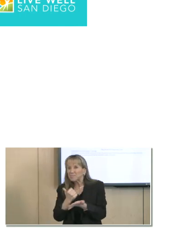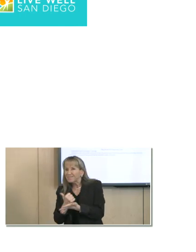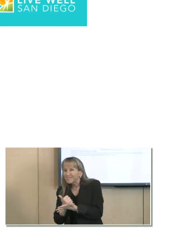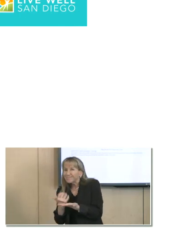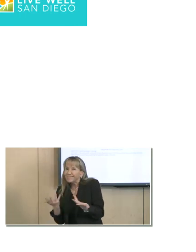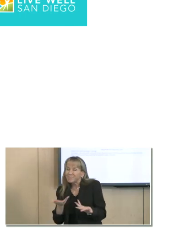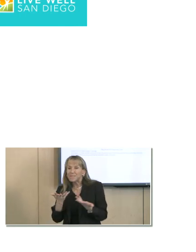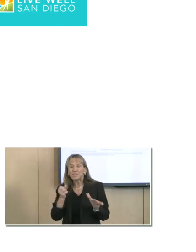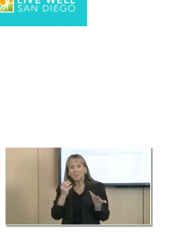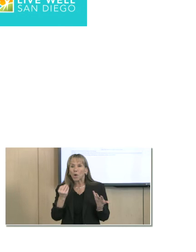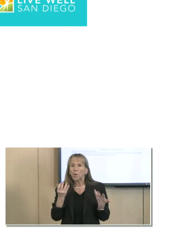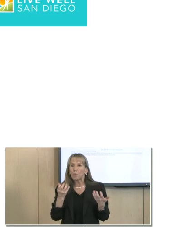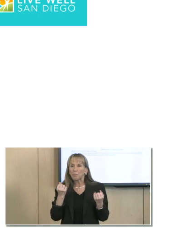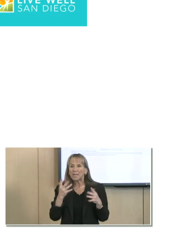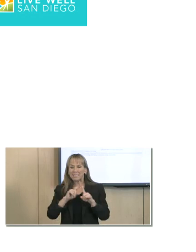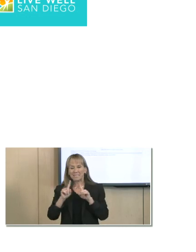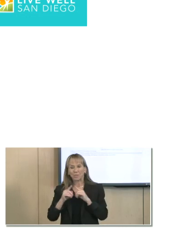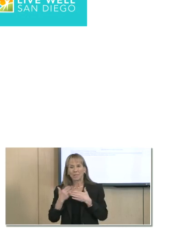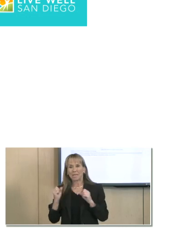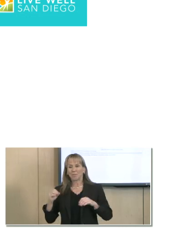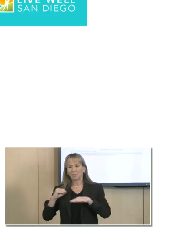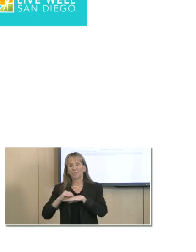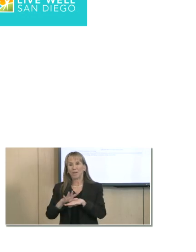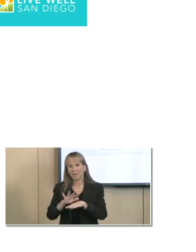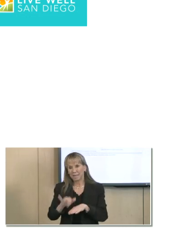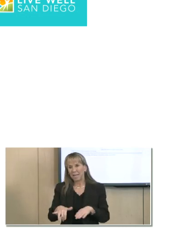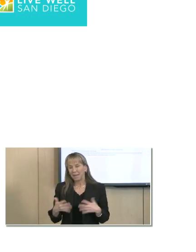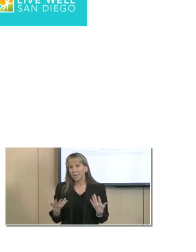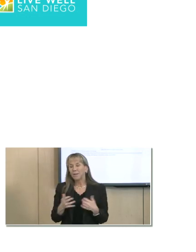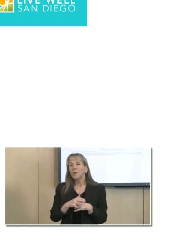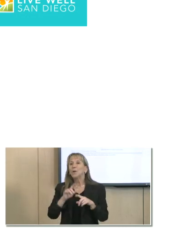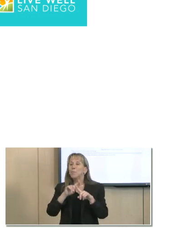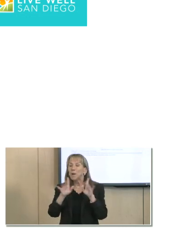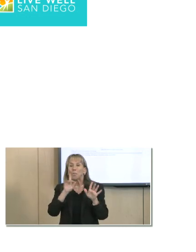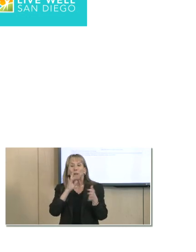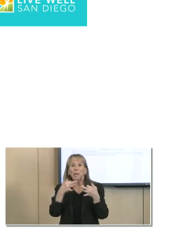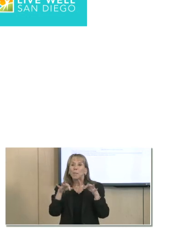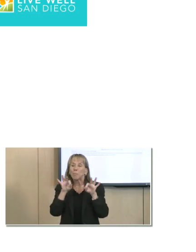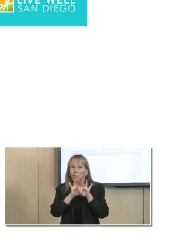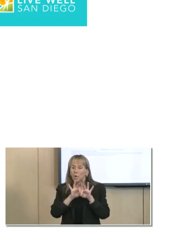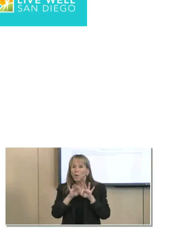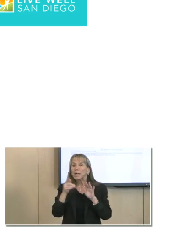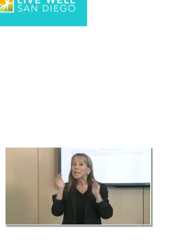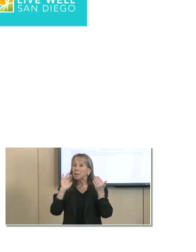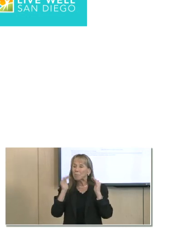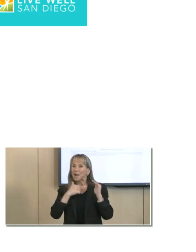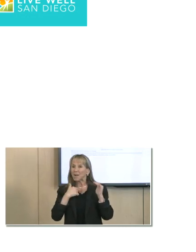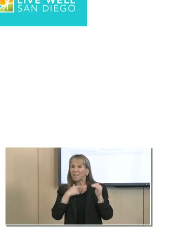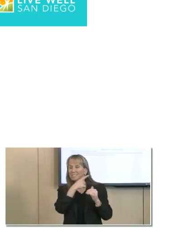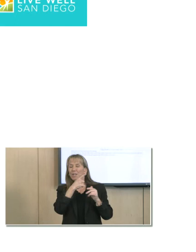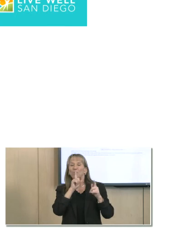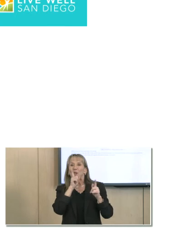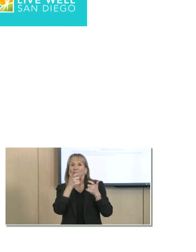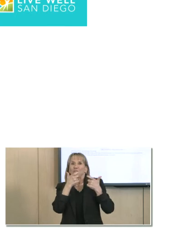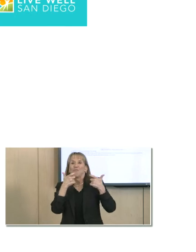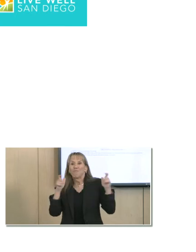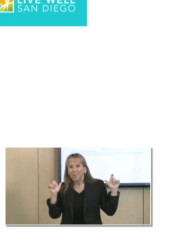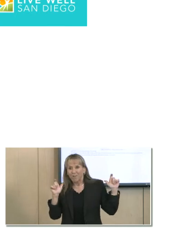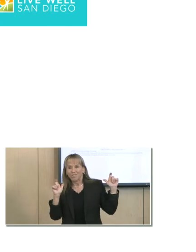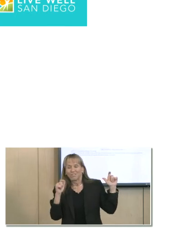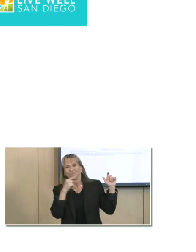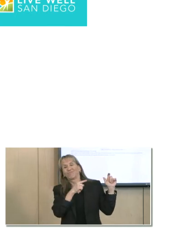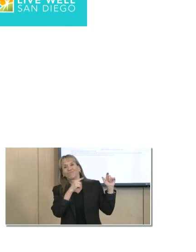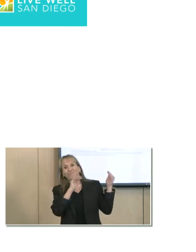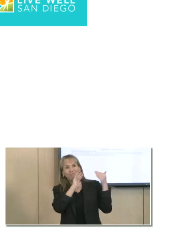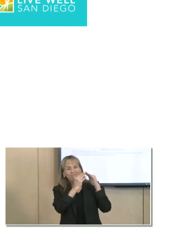what's the real point of that, I think, is that it is also comparing us against some very large jurisdictions and entities, is really